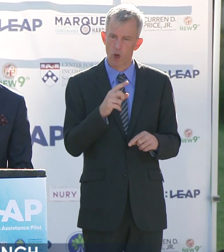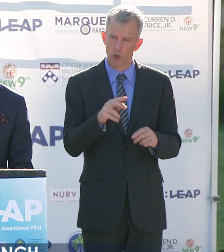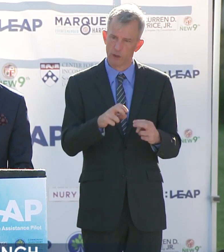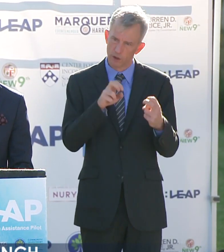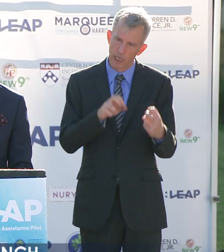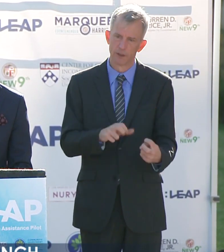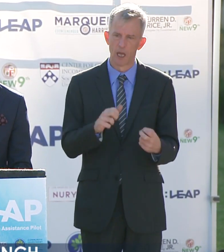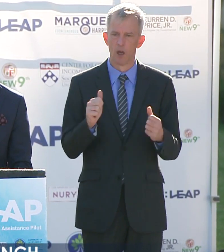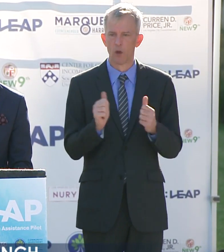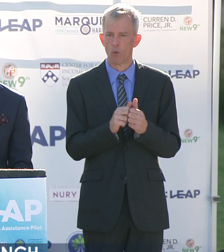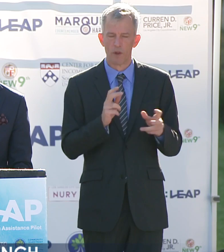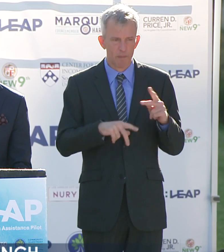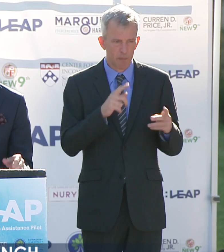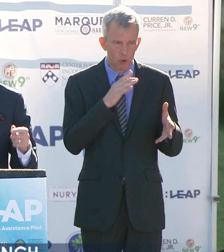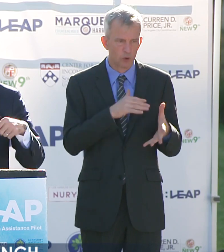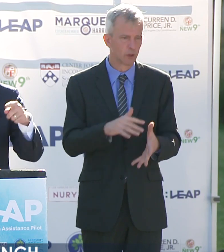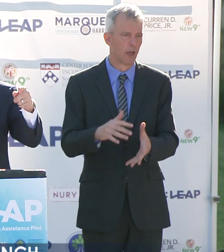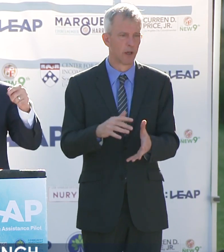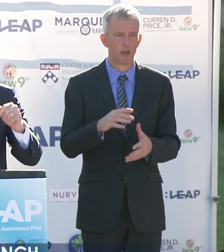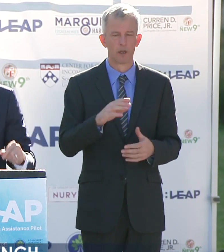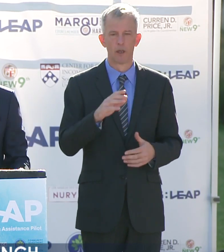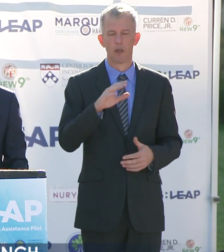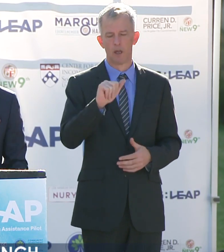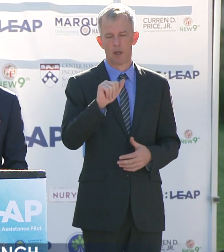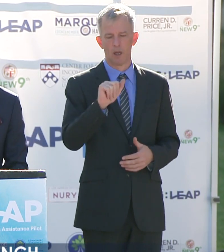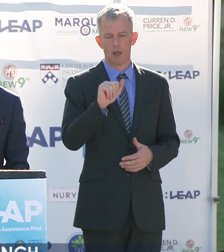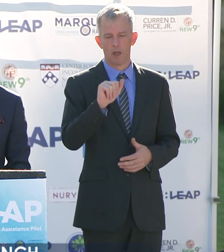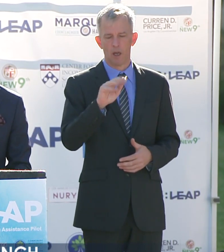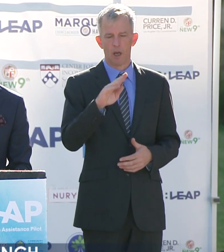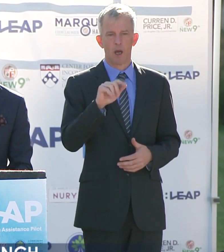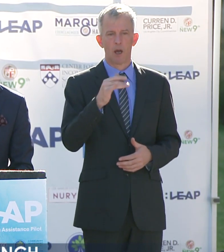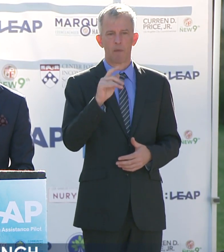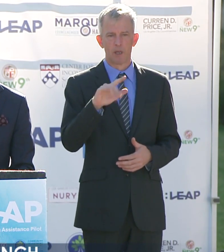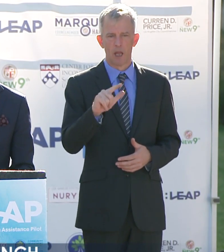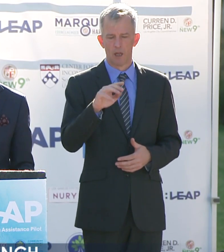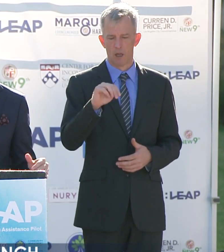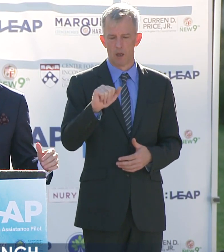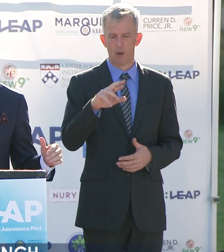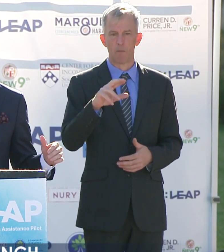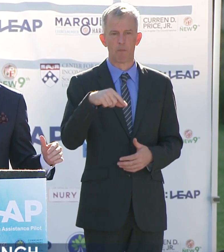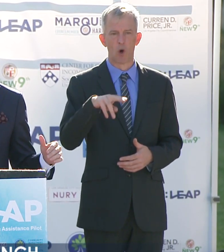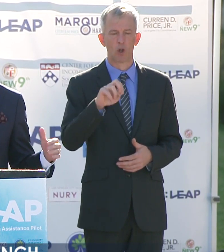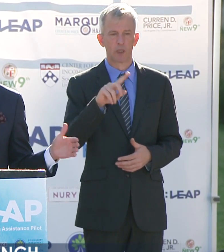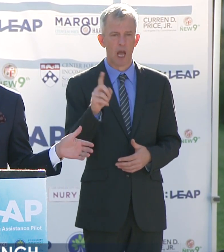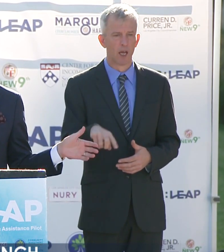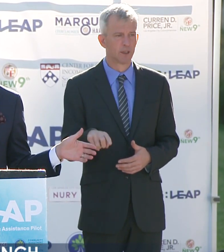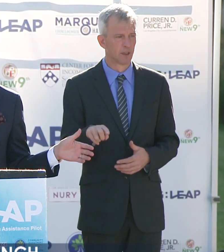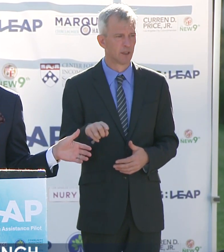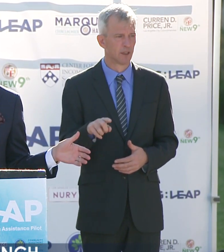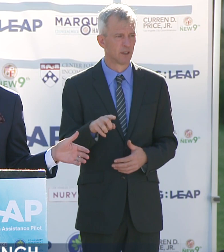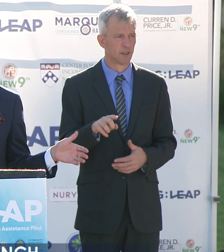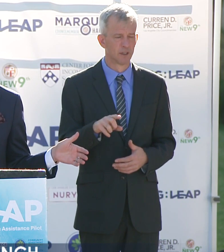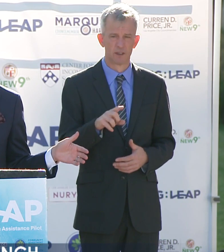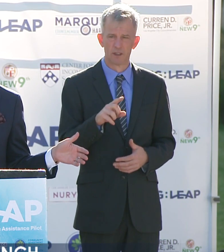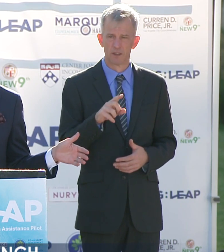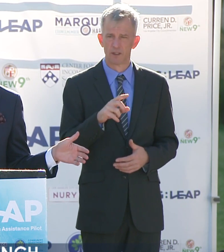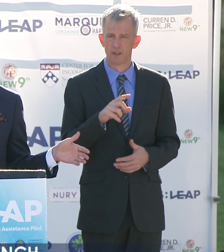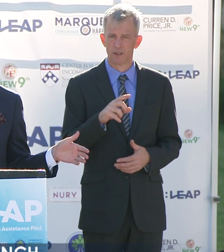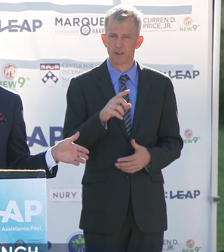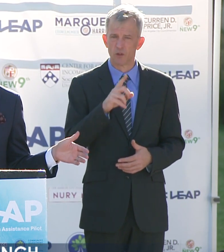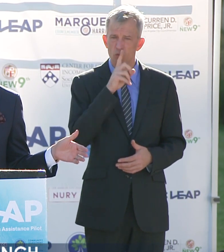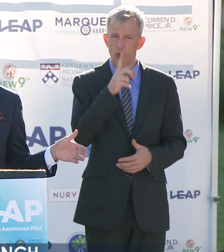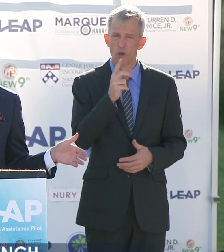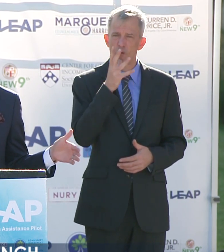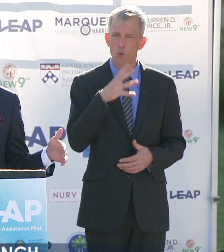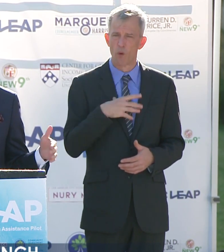ton of work. And Abigail Marquez, our final speaker, and then I'll come back in Spanish as well, is really the woman who will lead this in Los